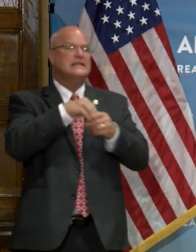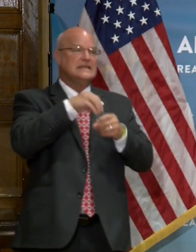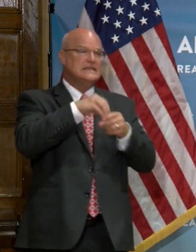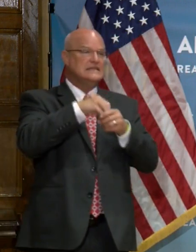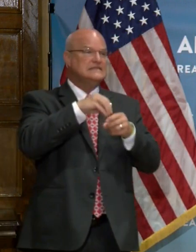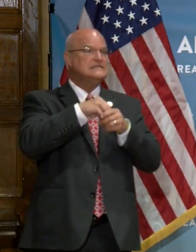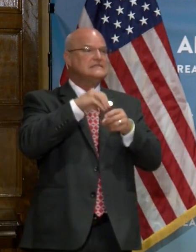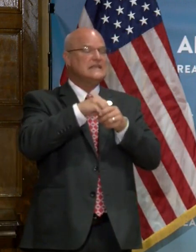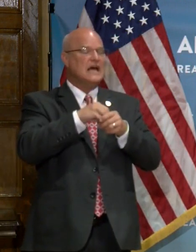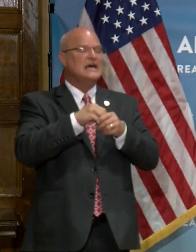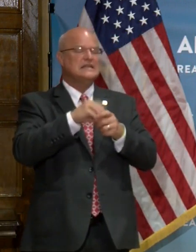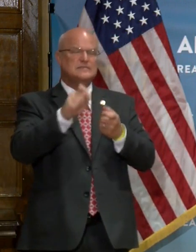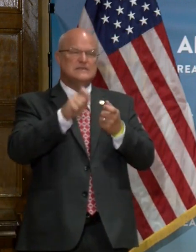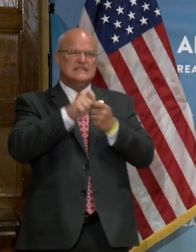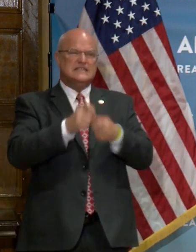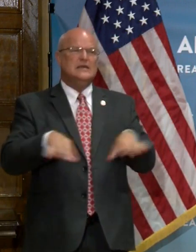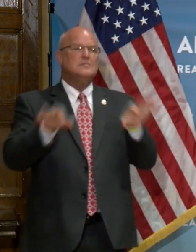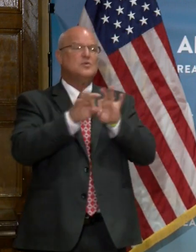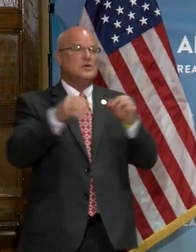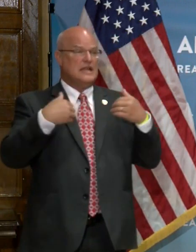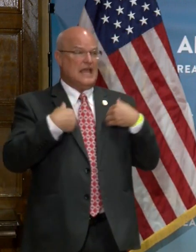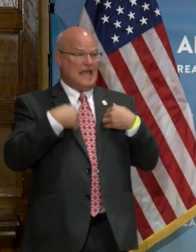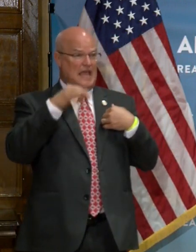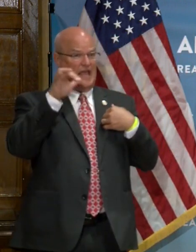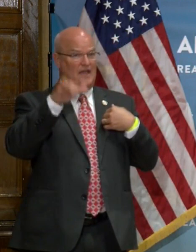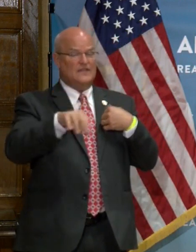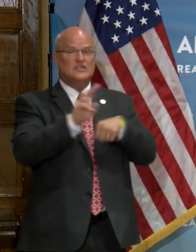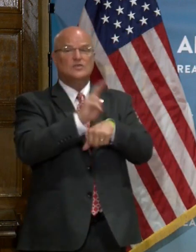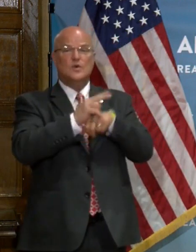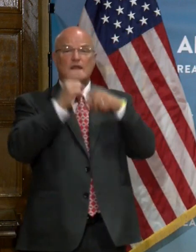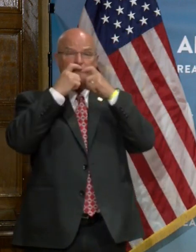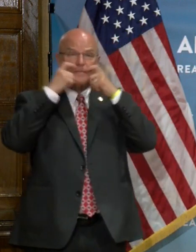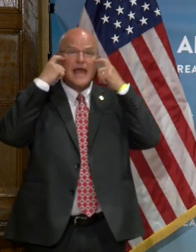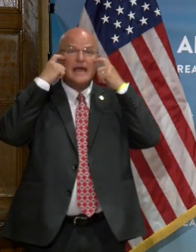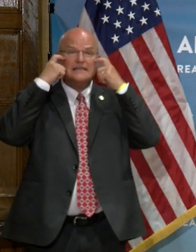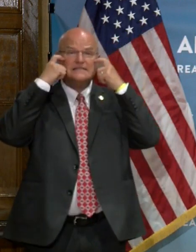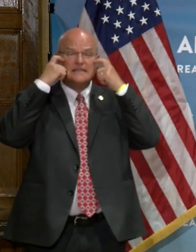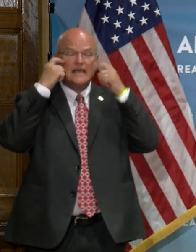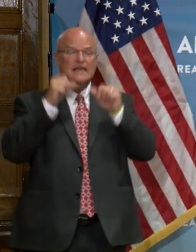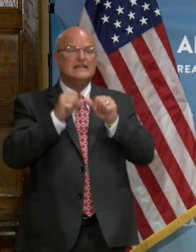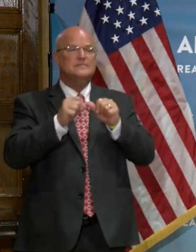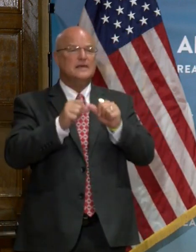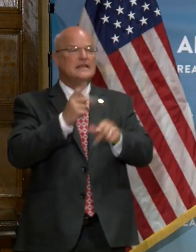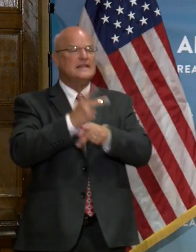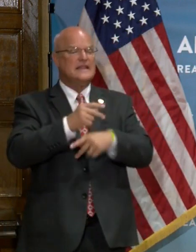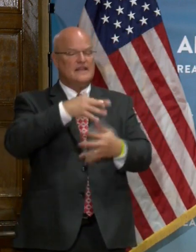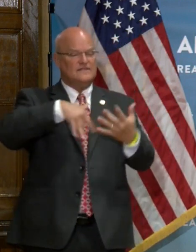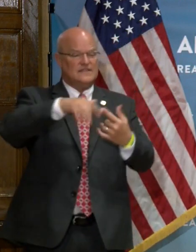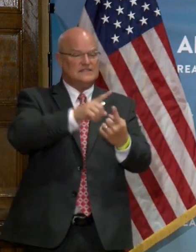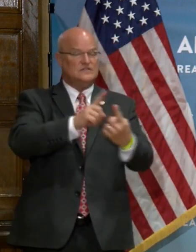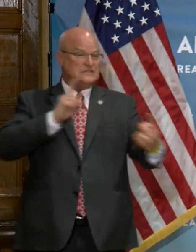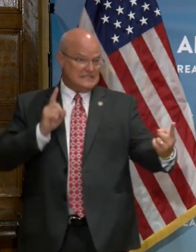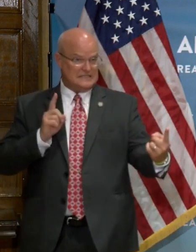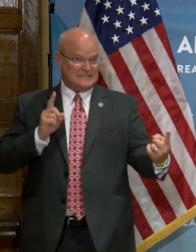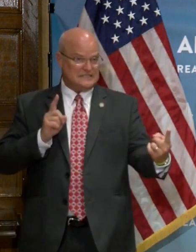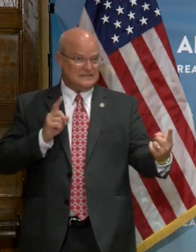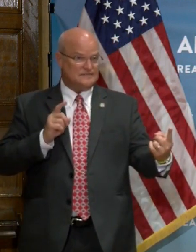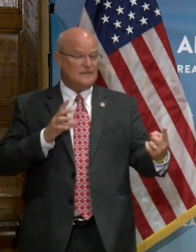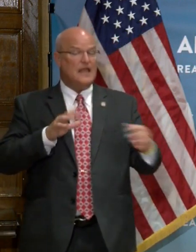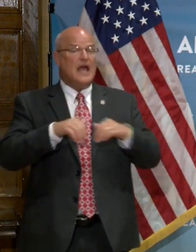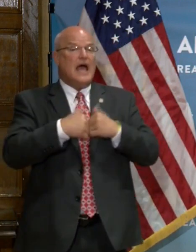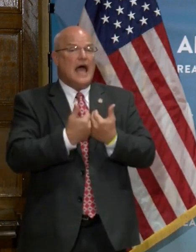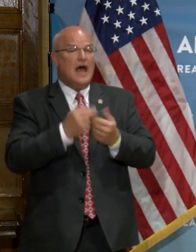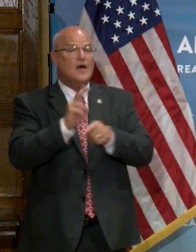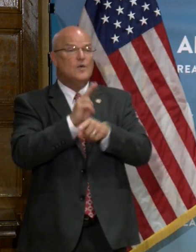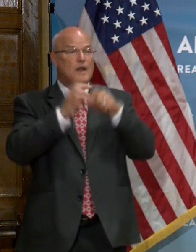inside it's particularly important to have those, to wear the masks and to maintain that physical distancing. And how we